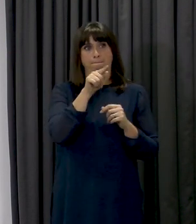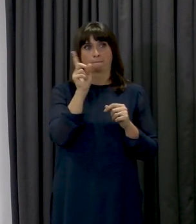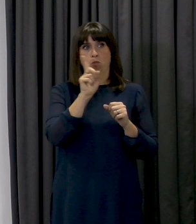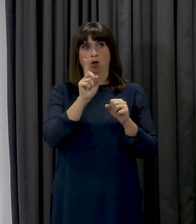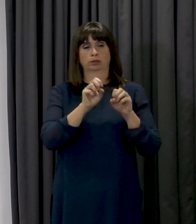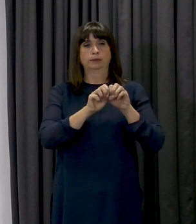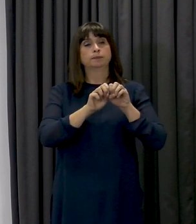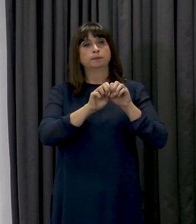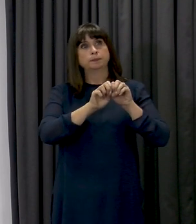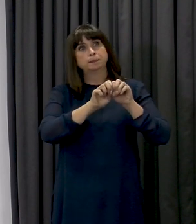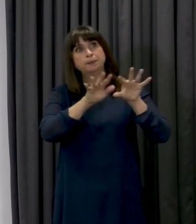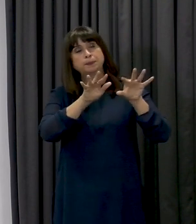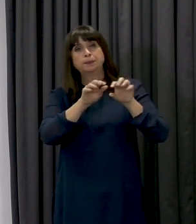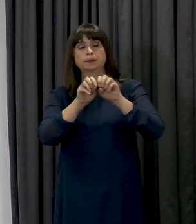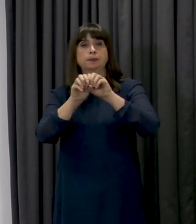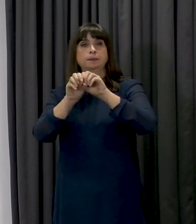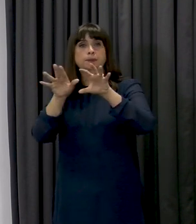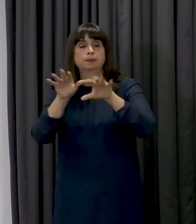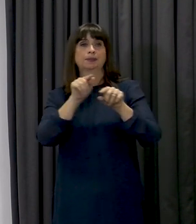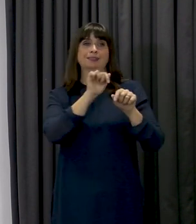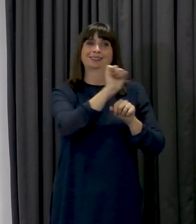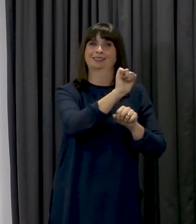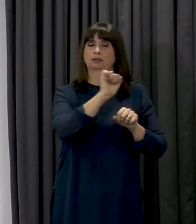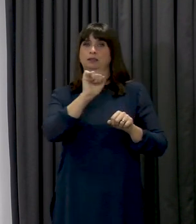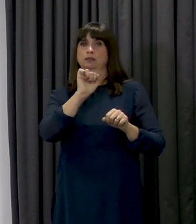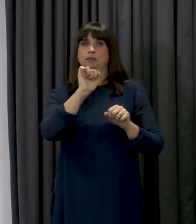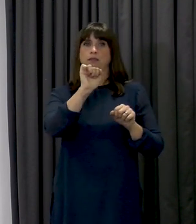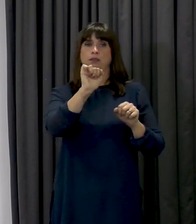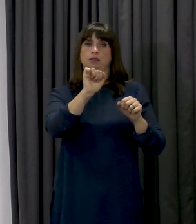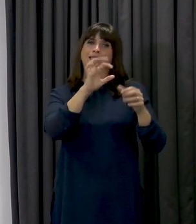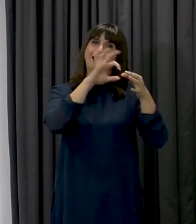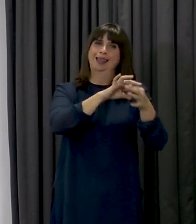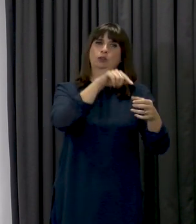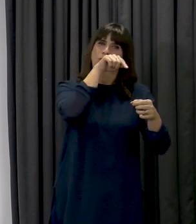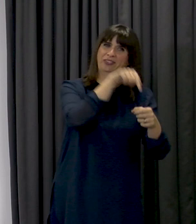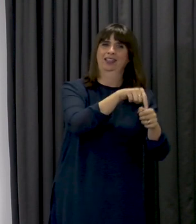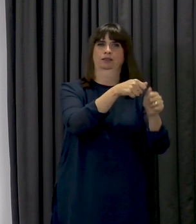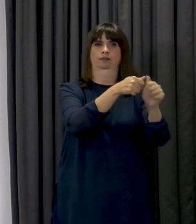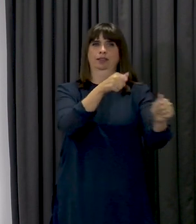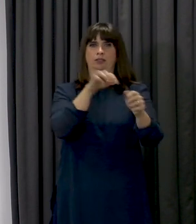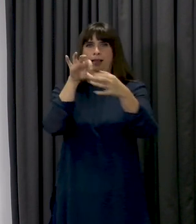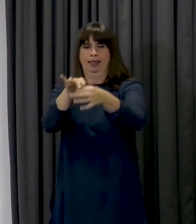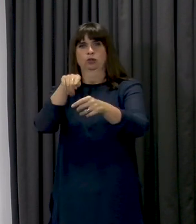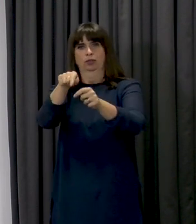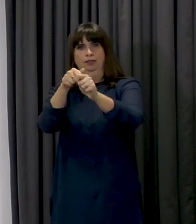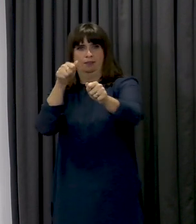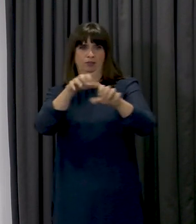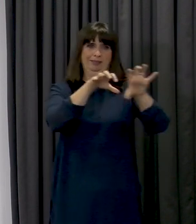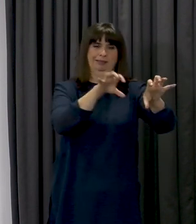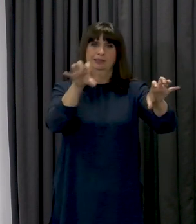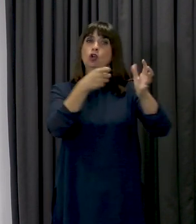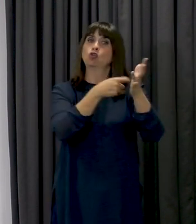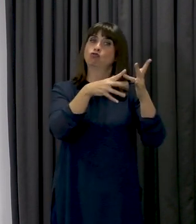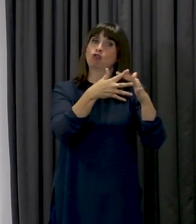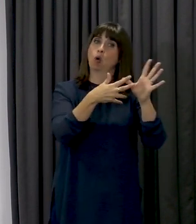outbreaks are essentially situation specific. So we've been dealing for several weeks with the